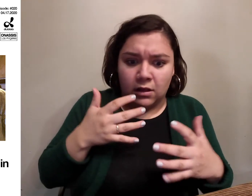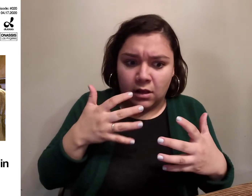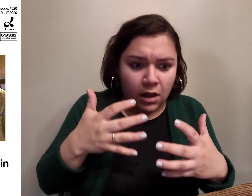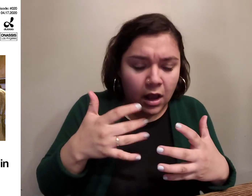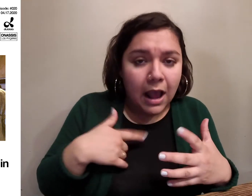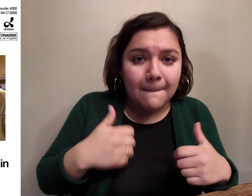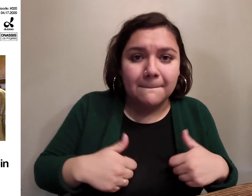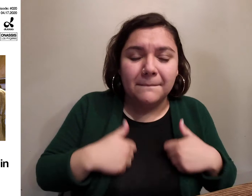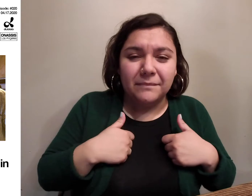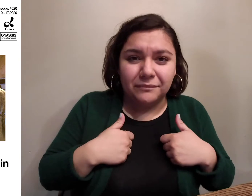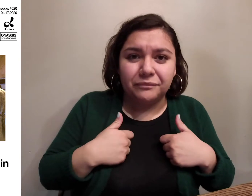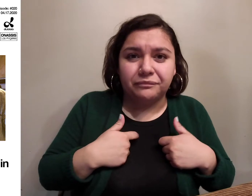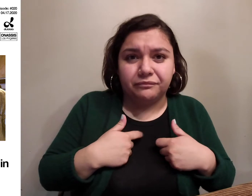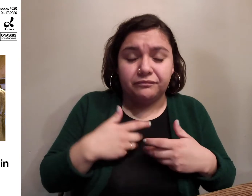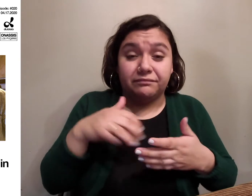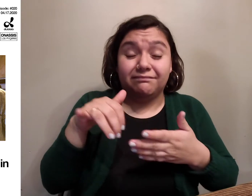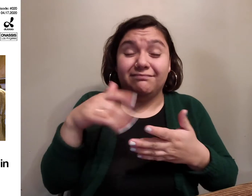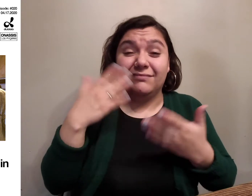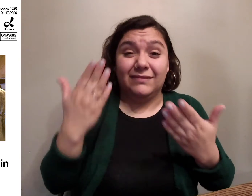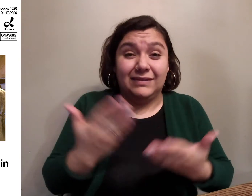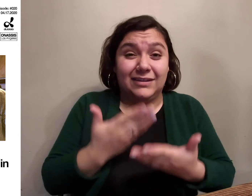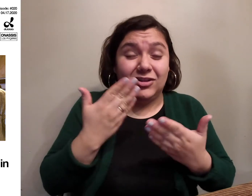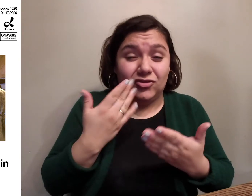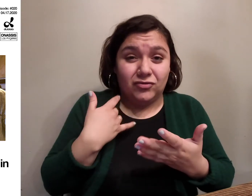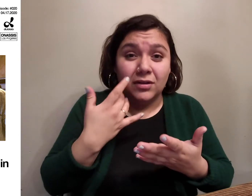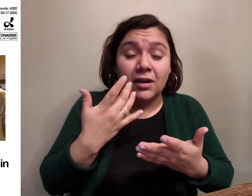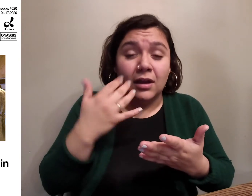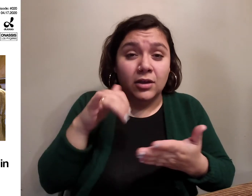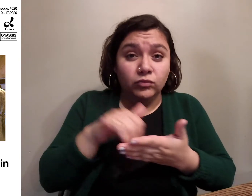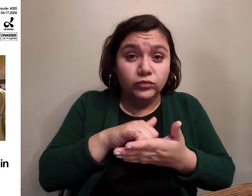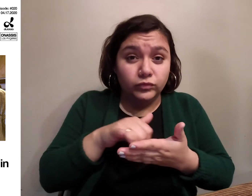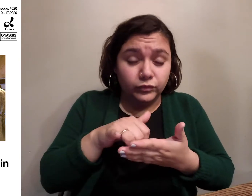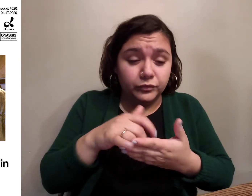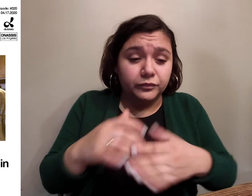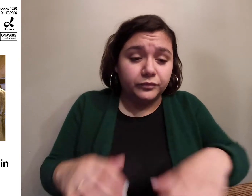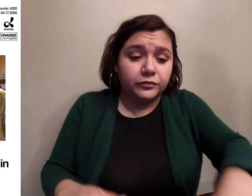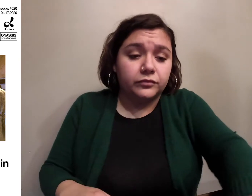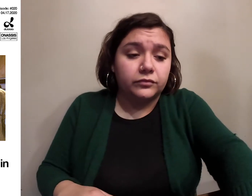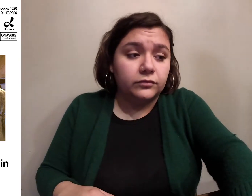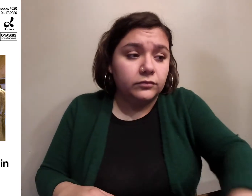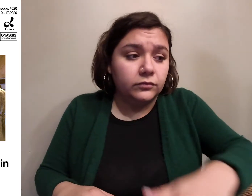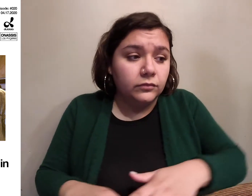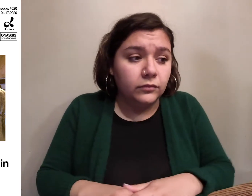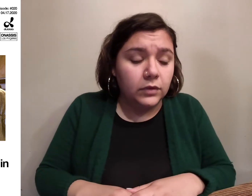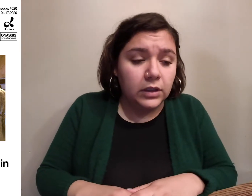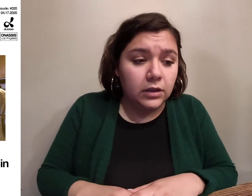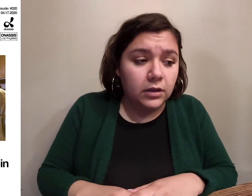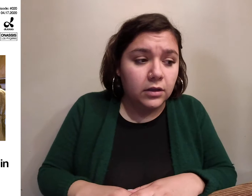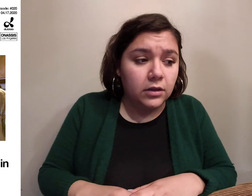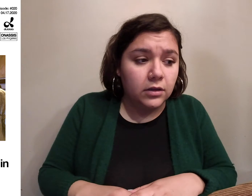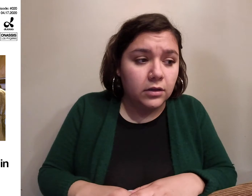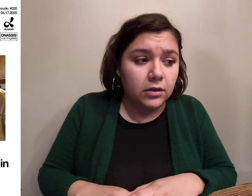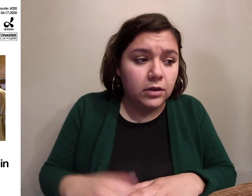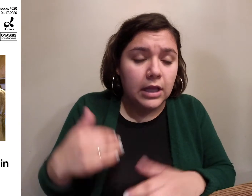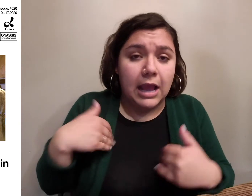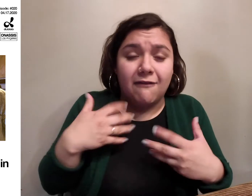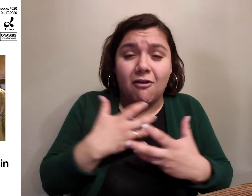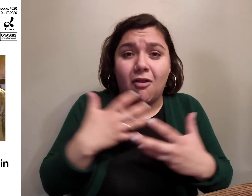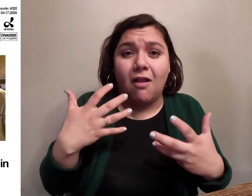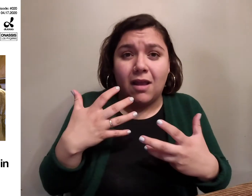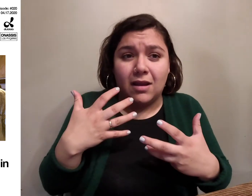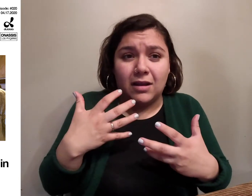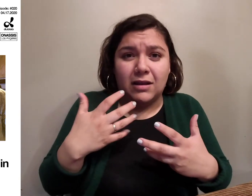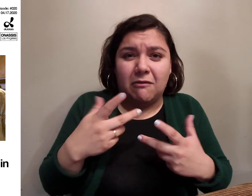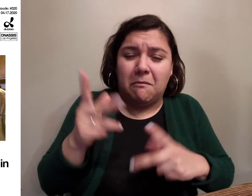epicenter of the world right now in terms of where there's the greatest amount of cases and devastation. And